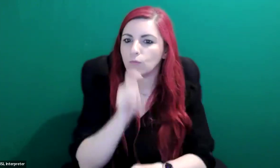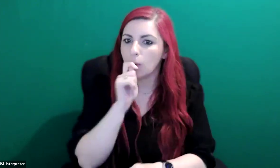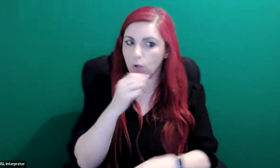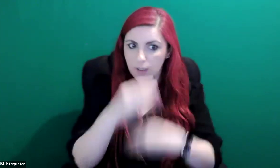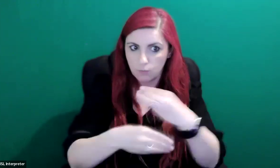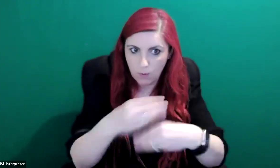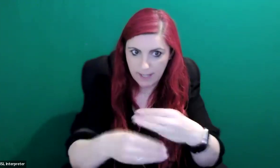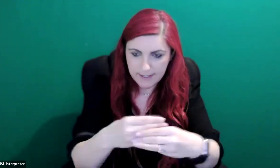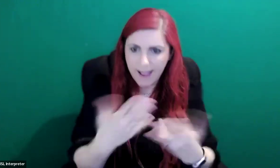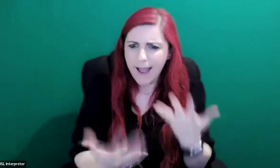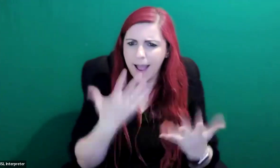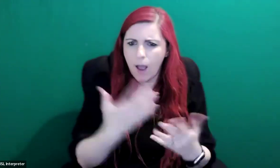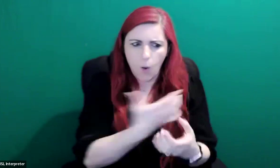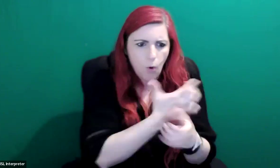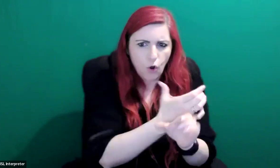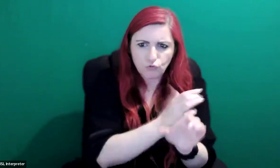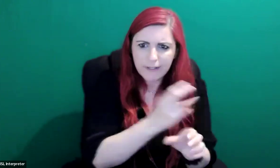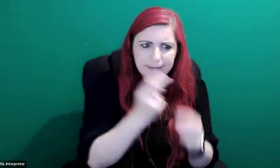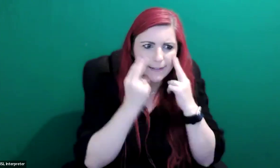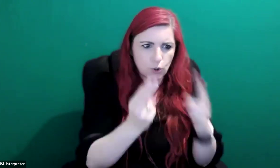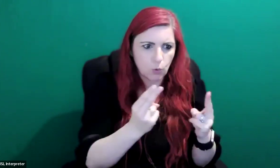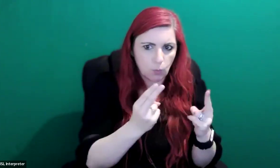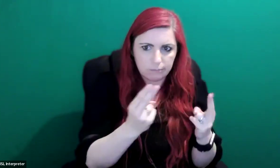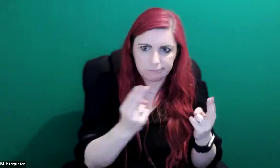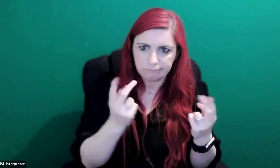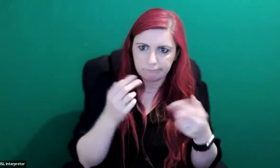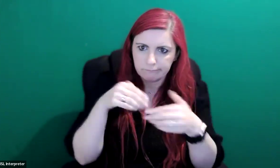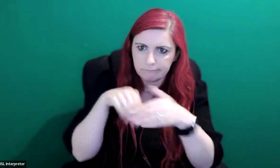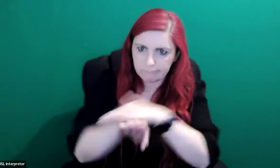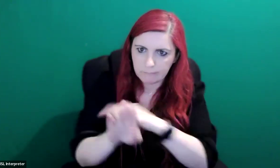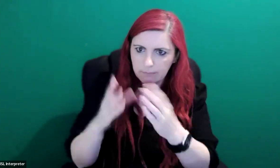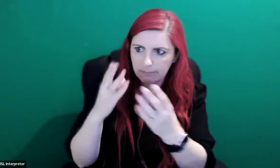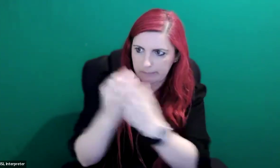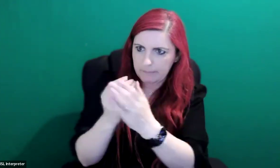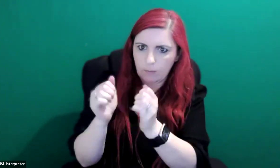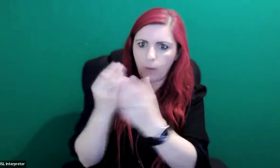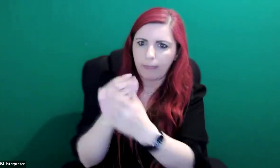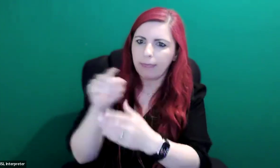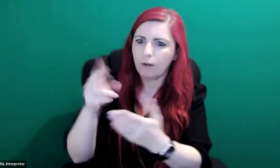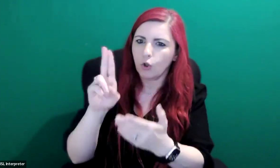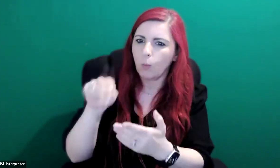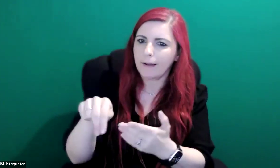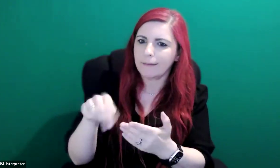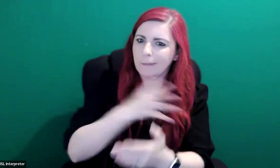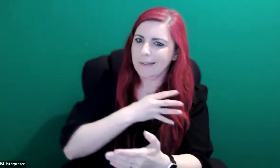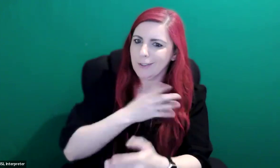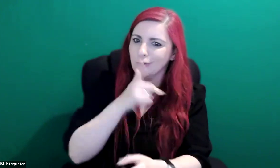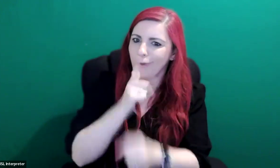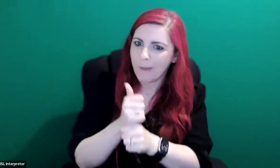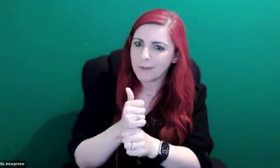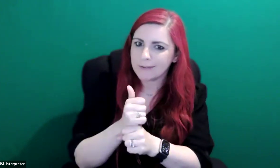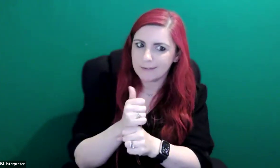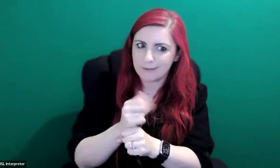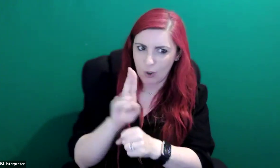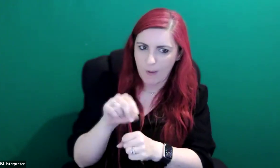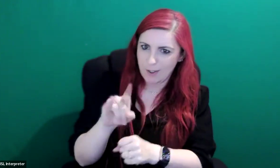and how countries have to come before the UN Committee on the Rights of Persons with Disabilities and account for